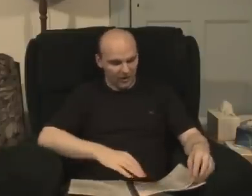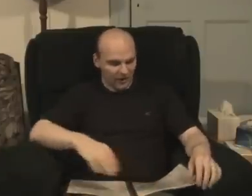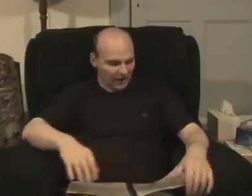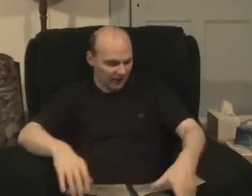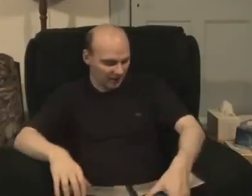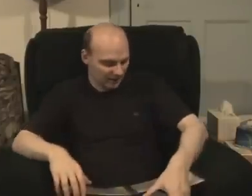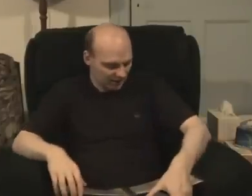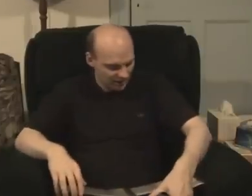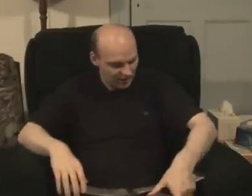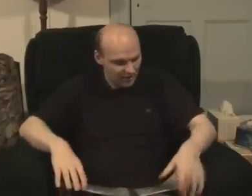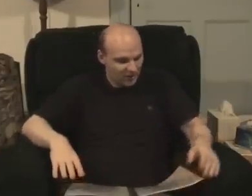Okay,